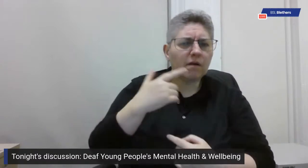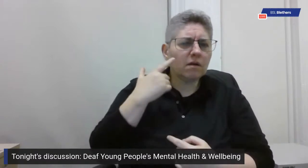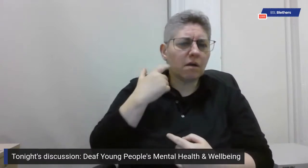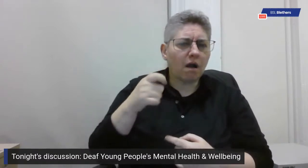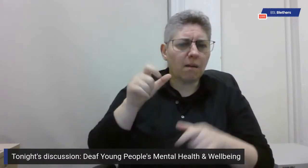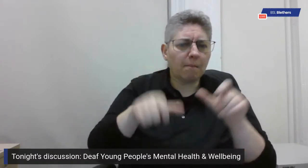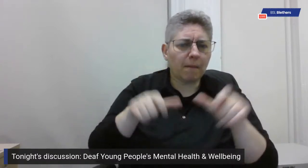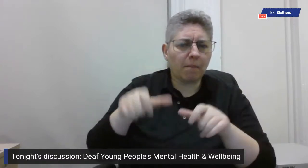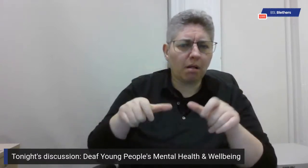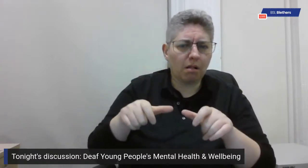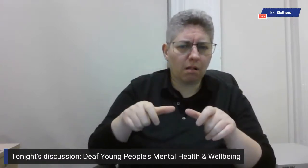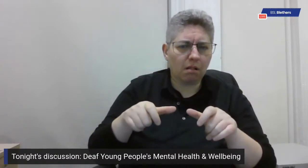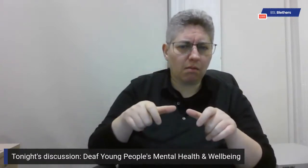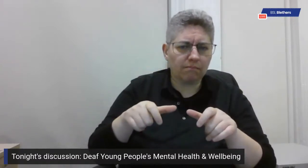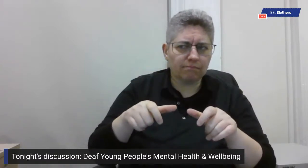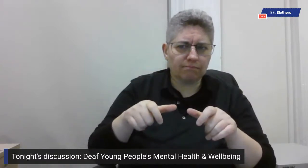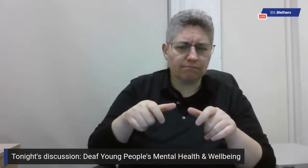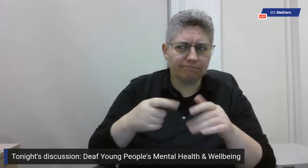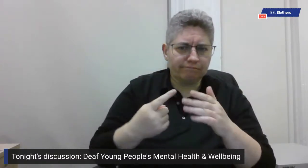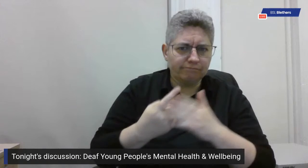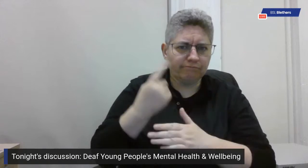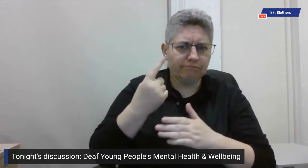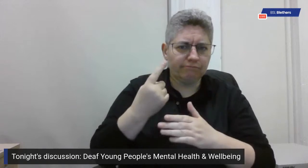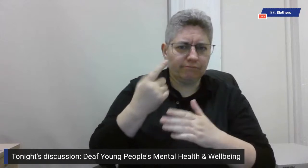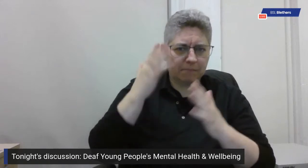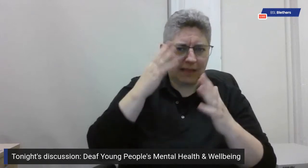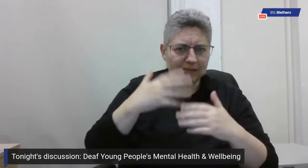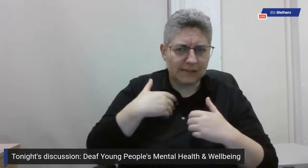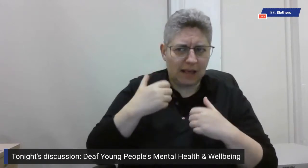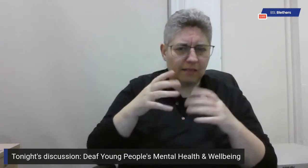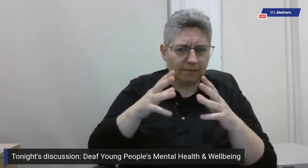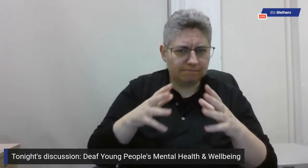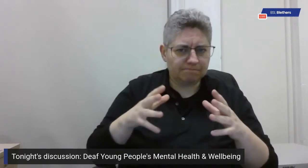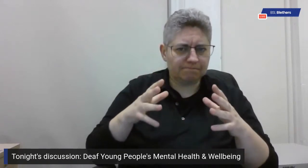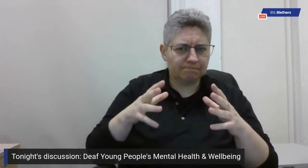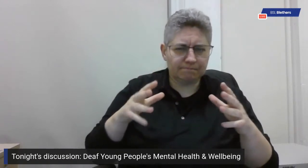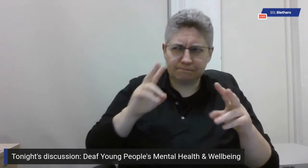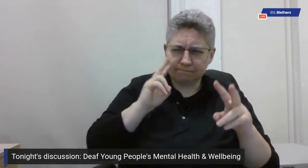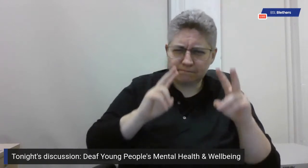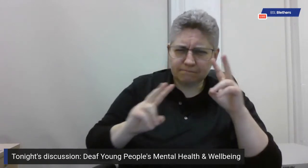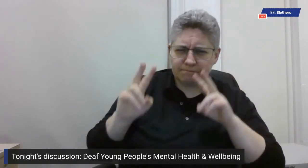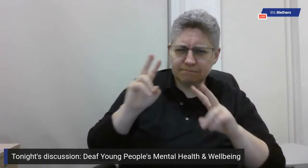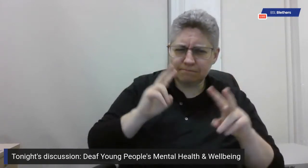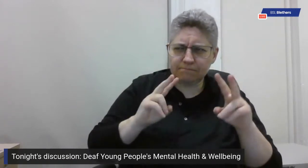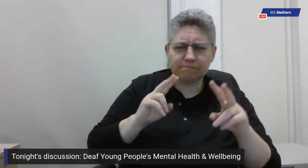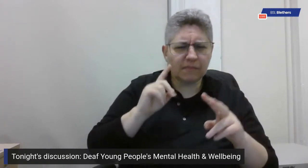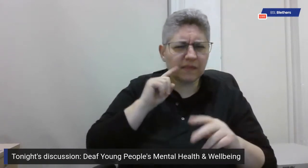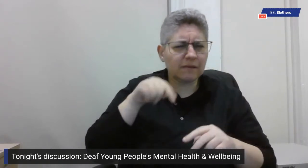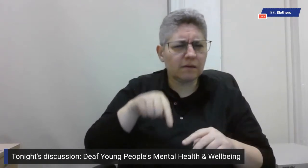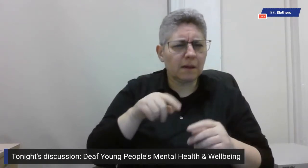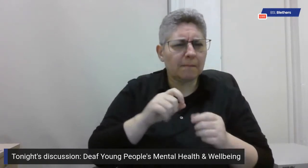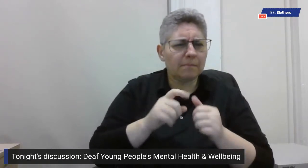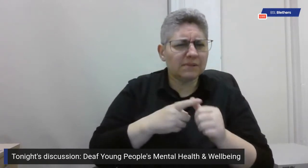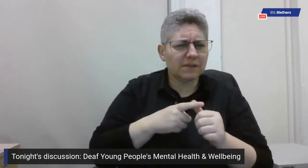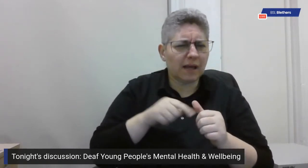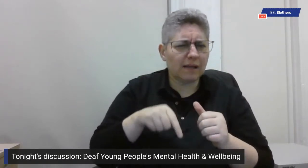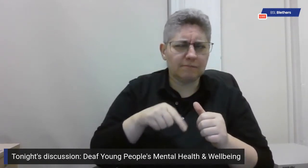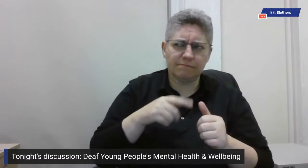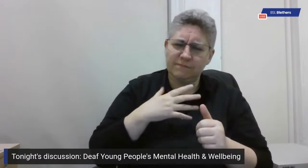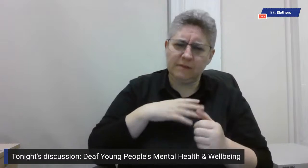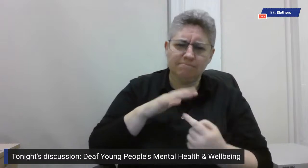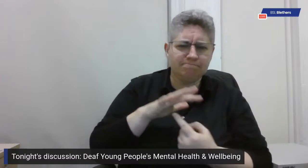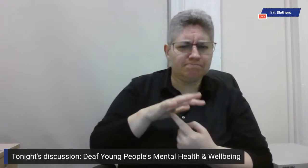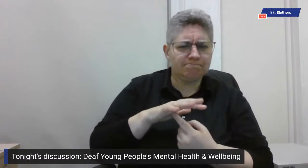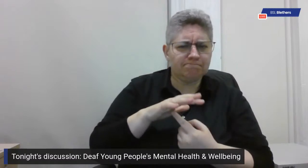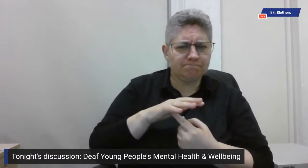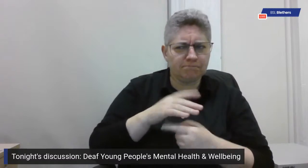we are seeing more and more deaf young people facing issues of mental health. That seems to be